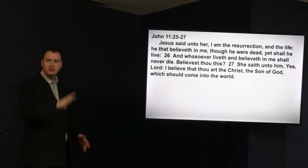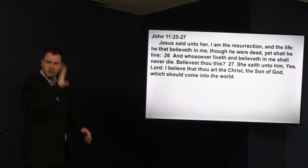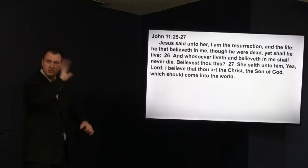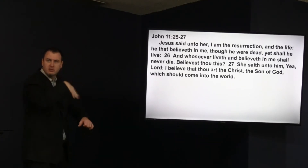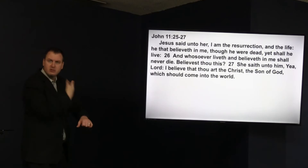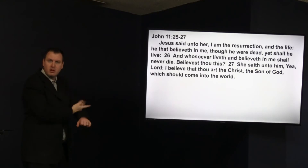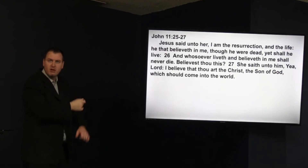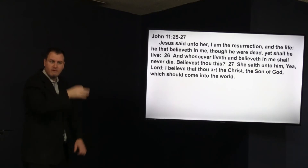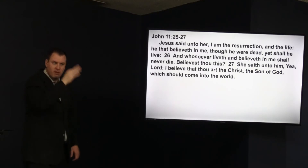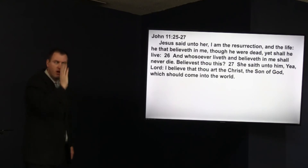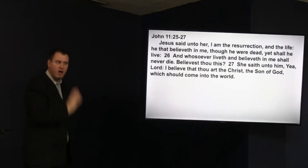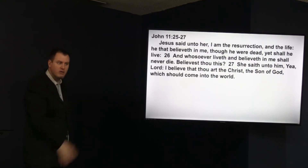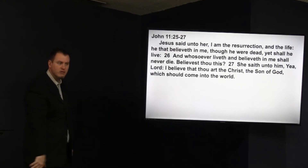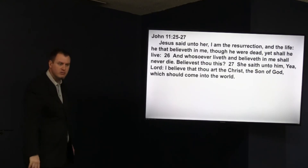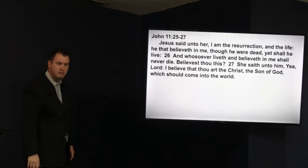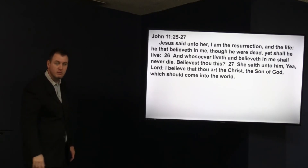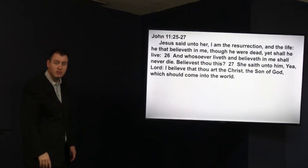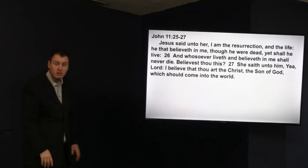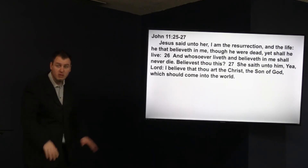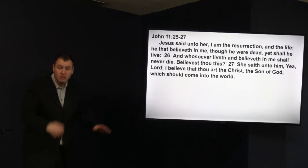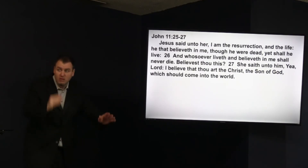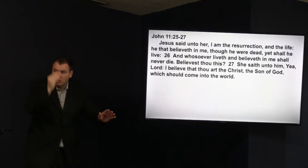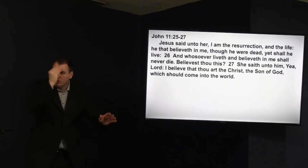Christ, the Son of God.